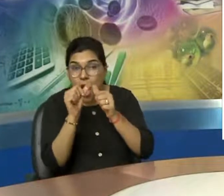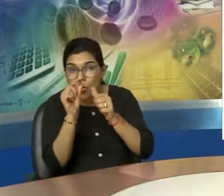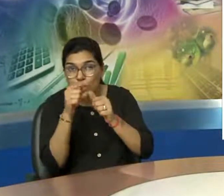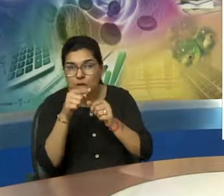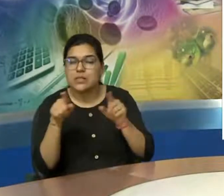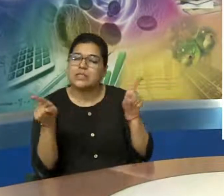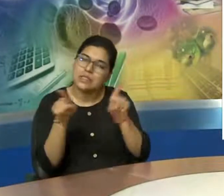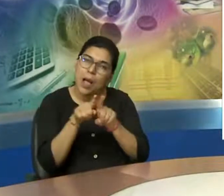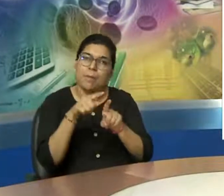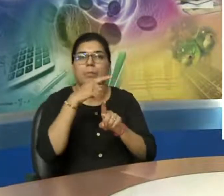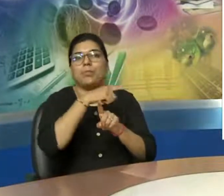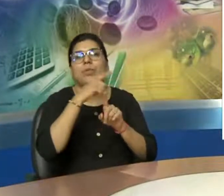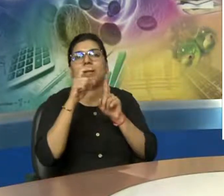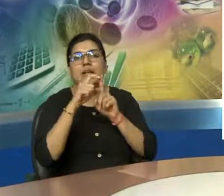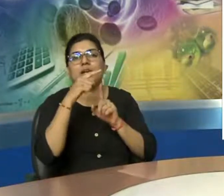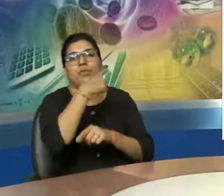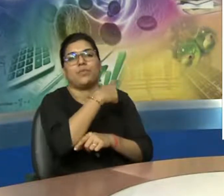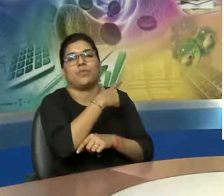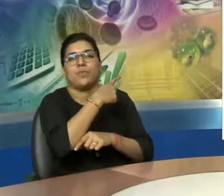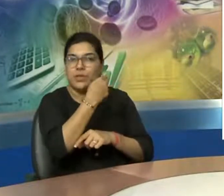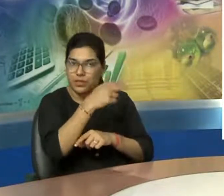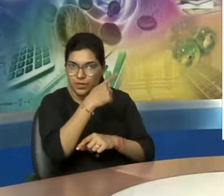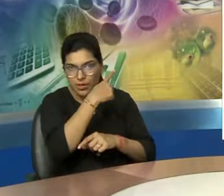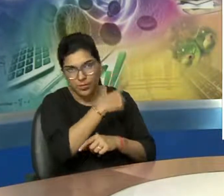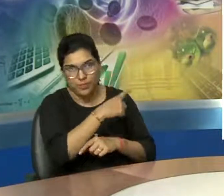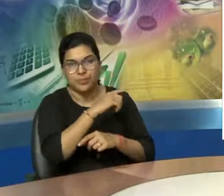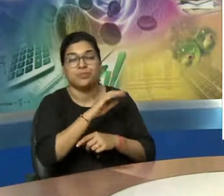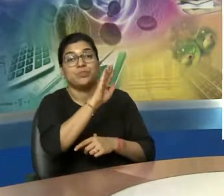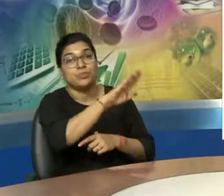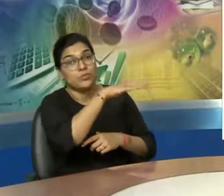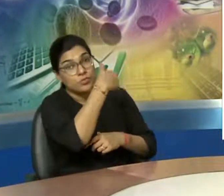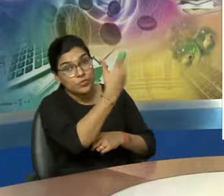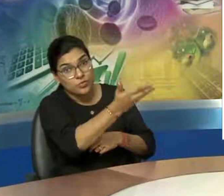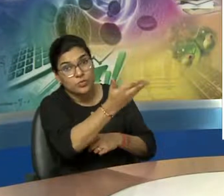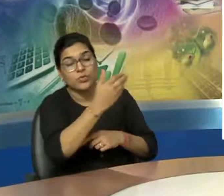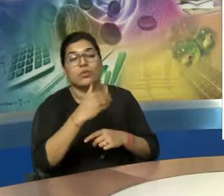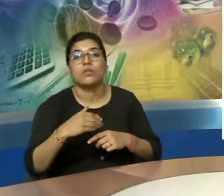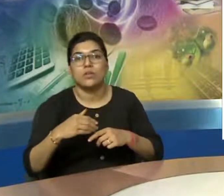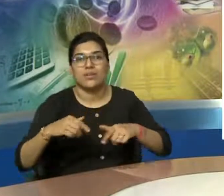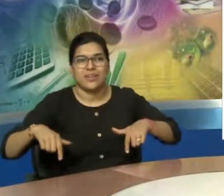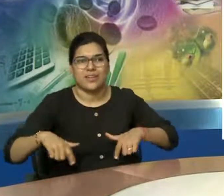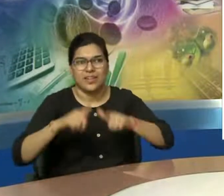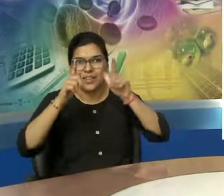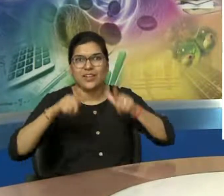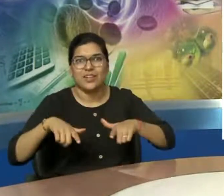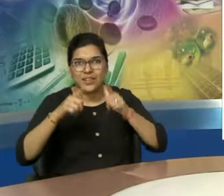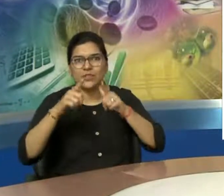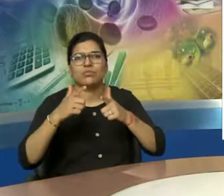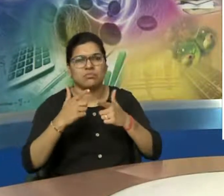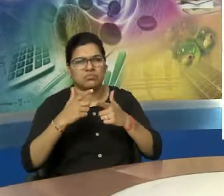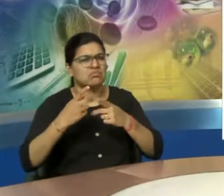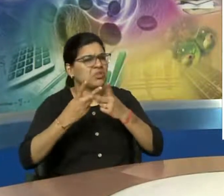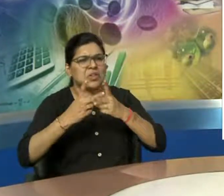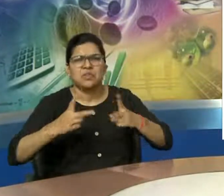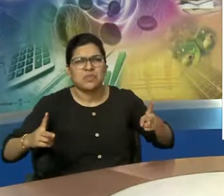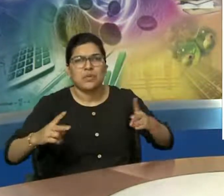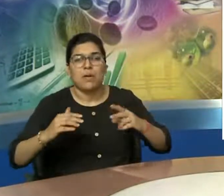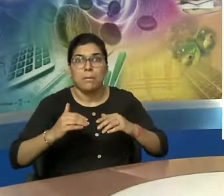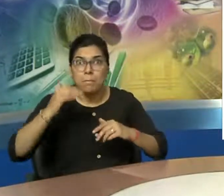Deciduous plants are those plants which shed their leaves in a season. And